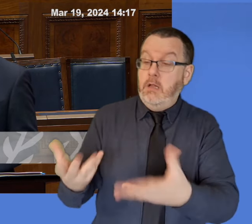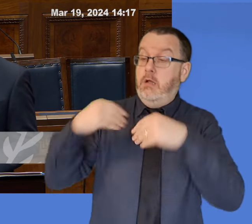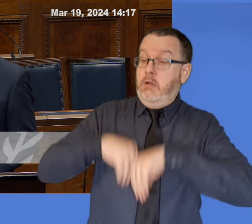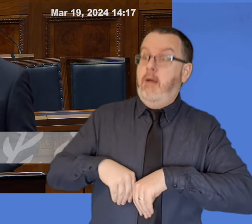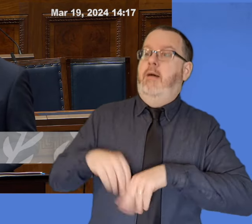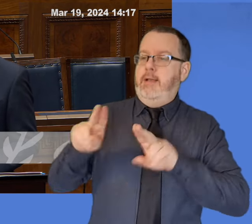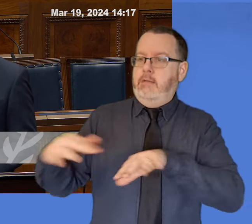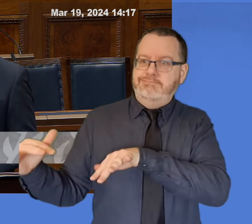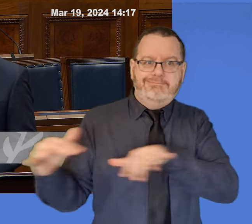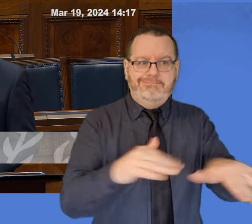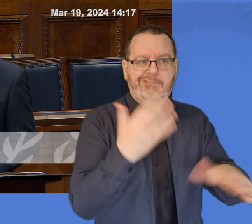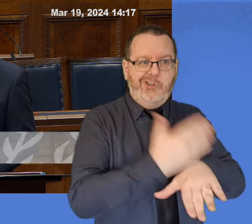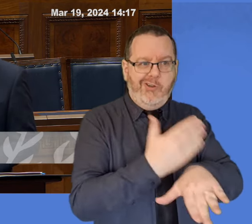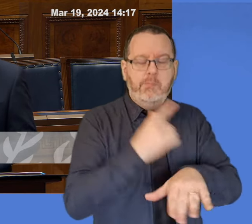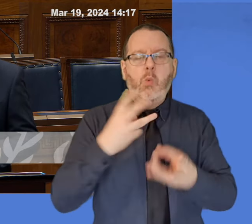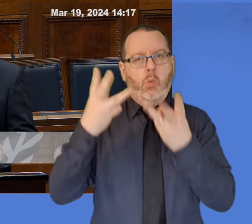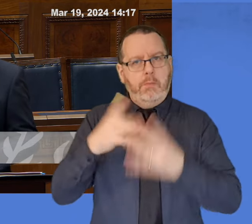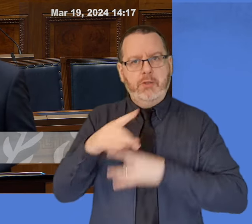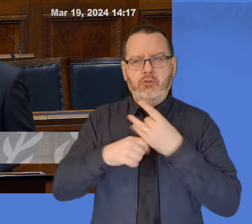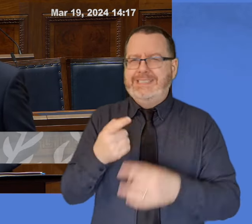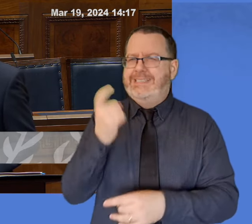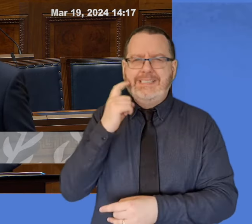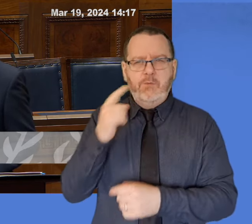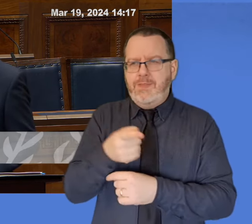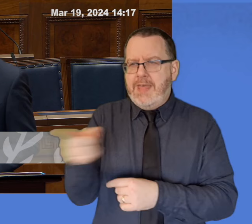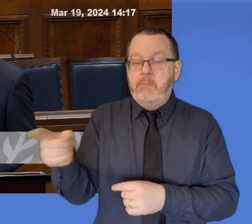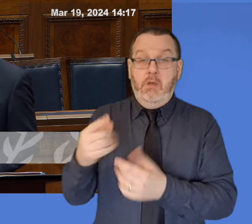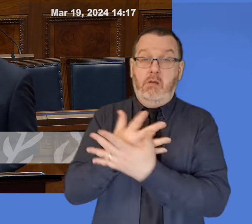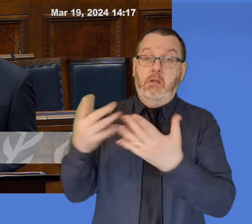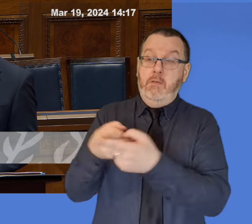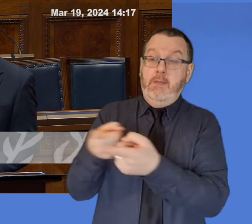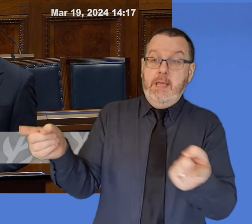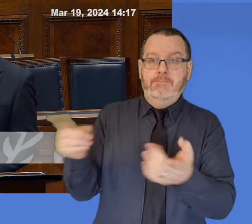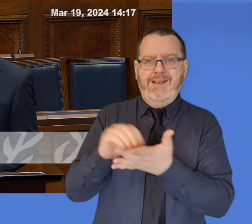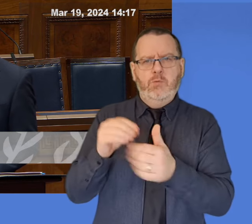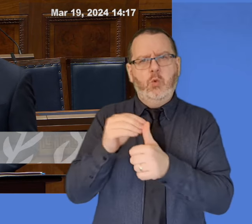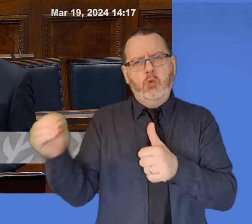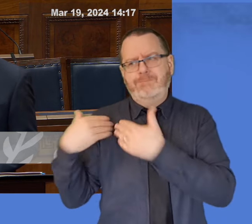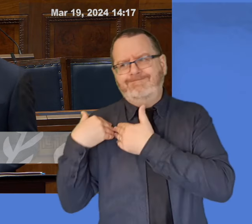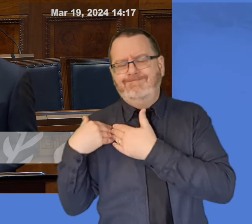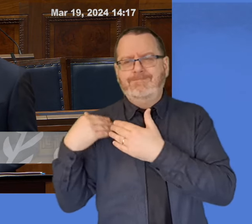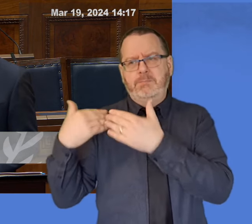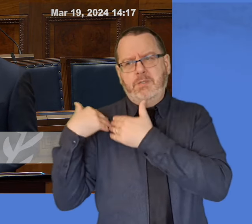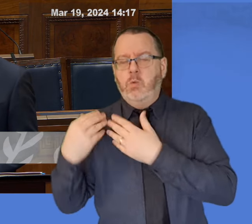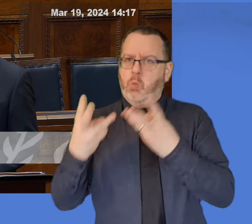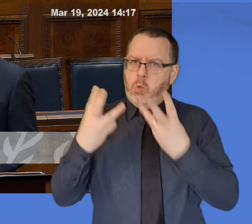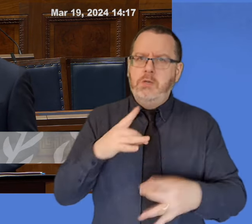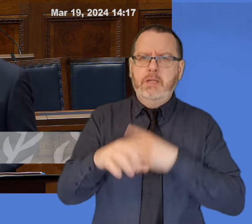are trying to access, on their own terms, many with other responsibilities in their lives, to access skills, education and an